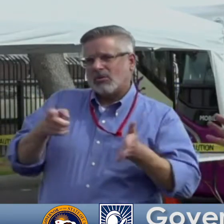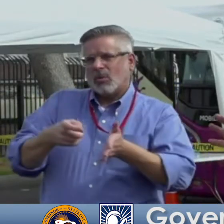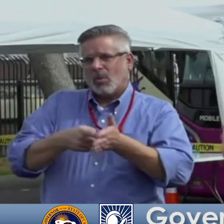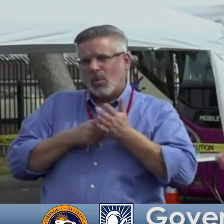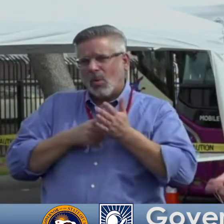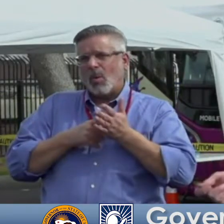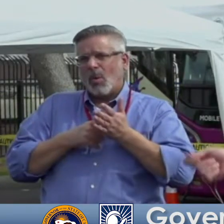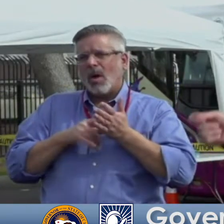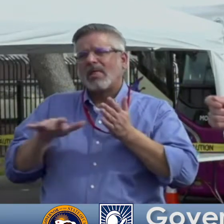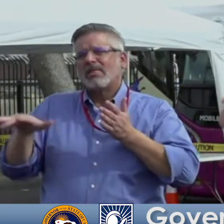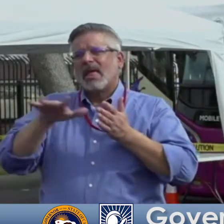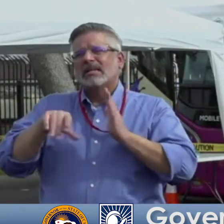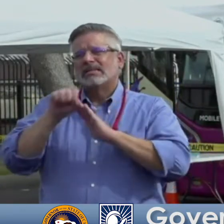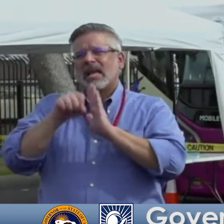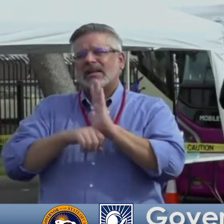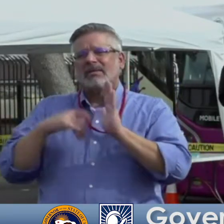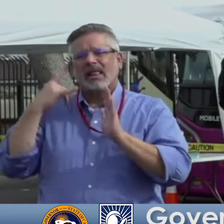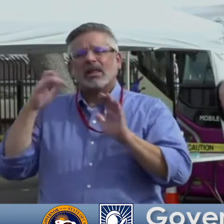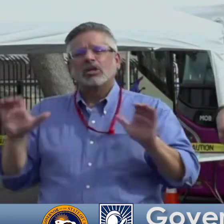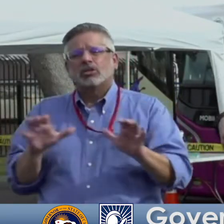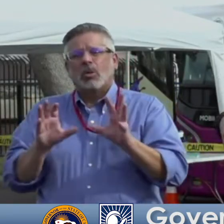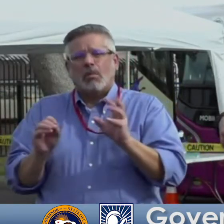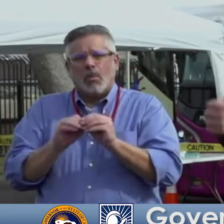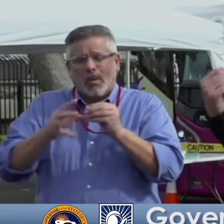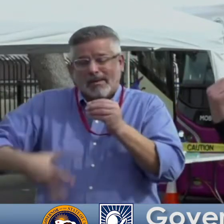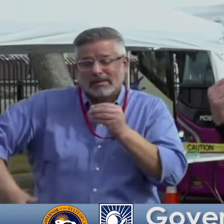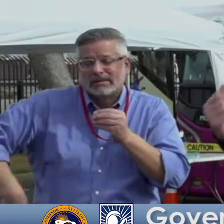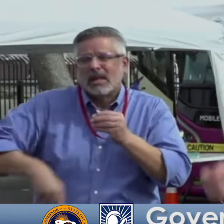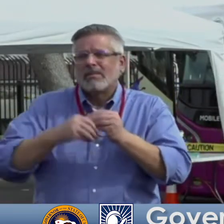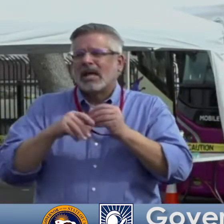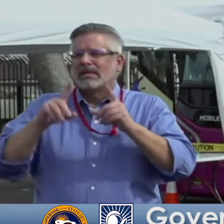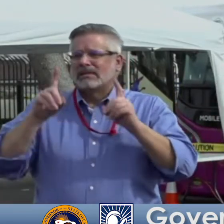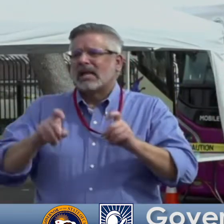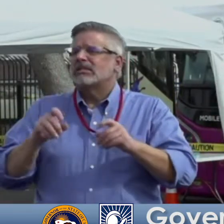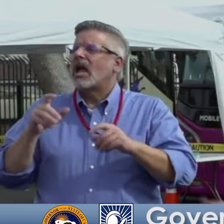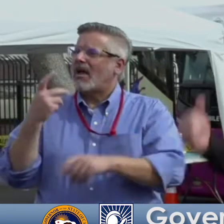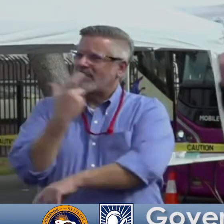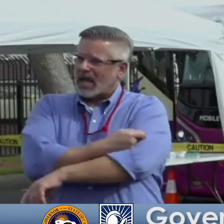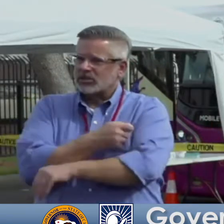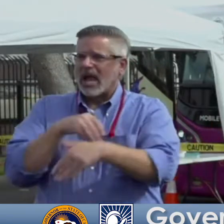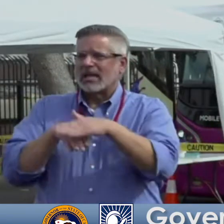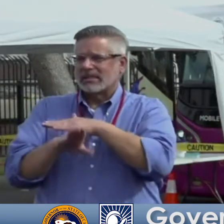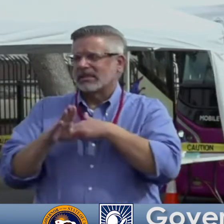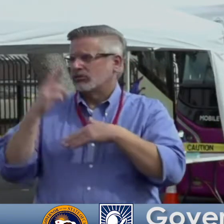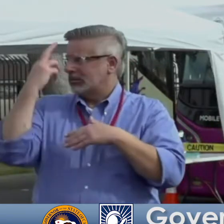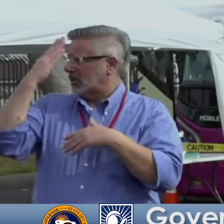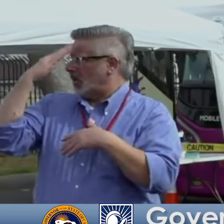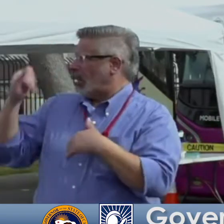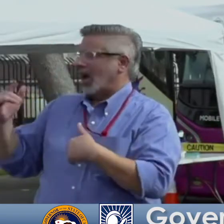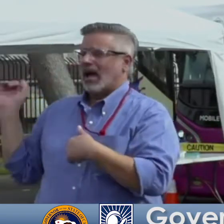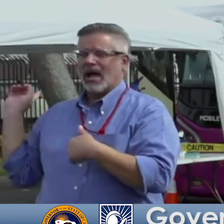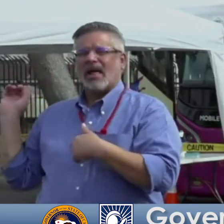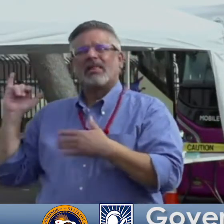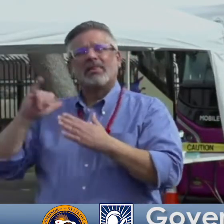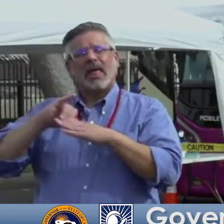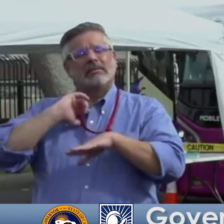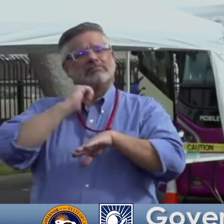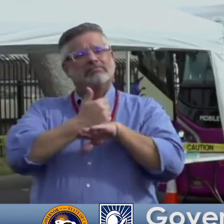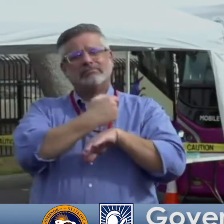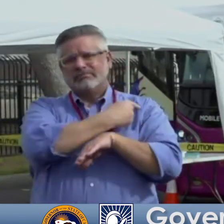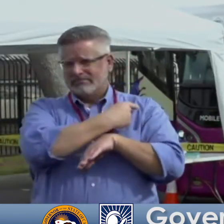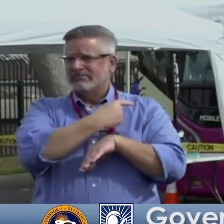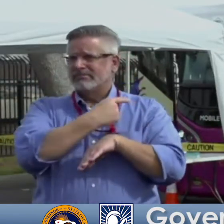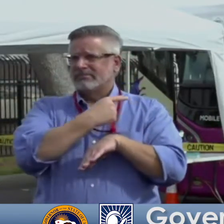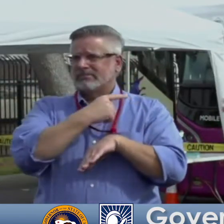in the state of California, to do more and supplement the testing and vaccination access. That's exactly why this mobile site was supposed to